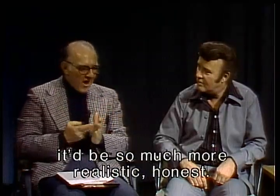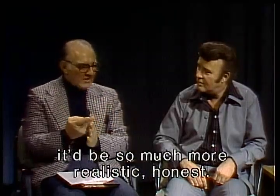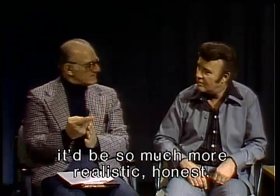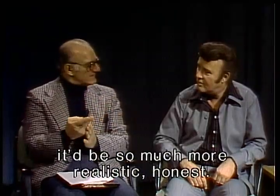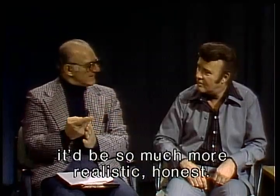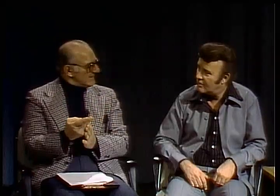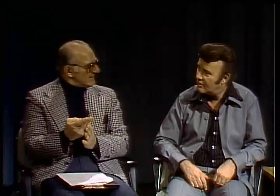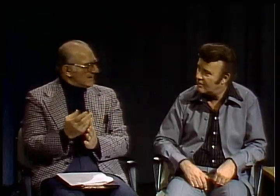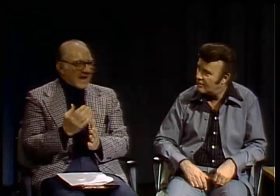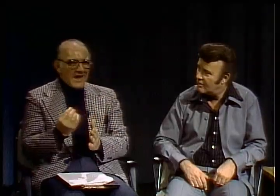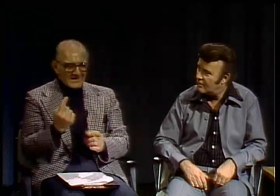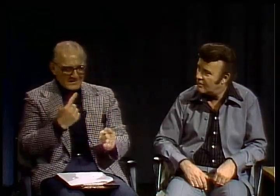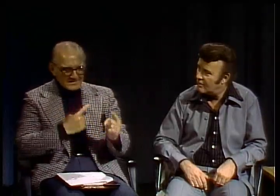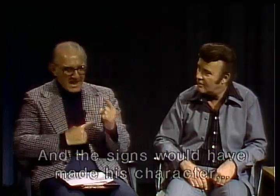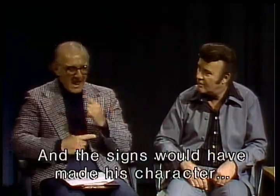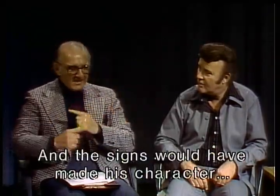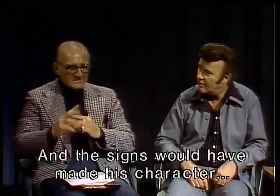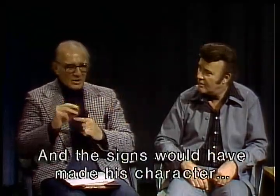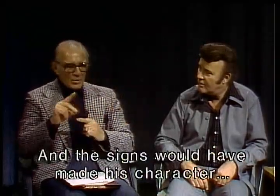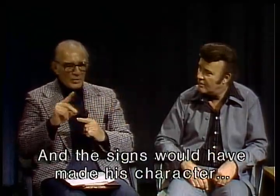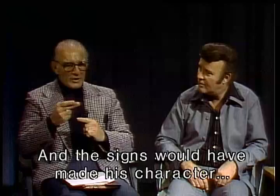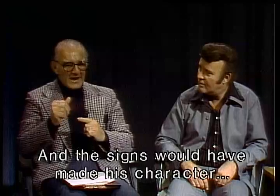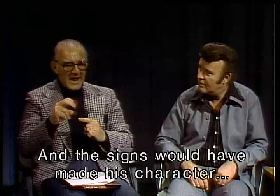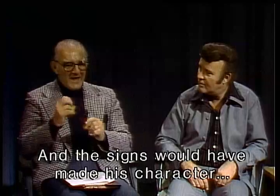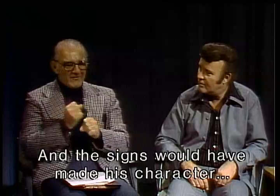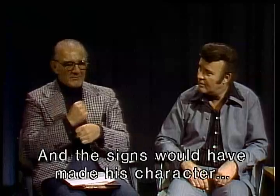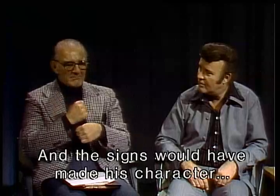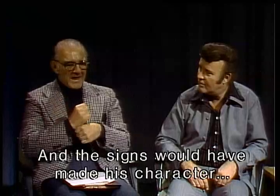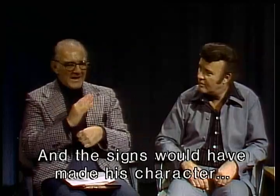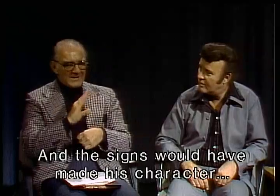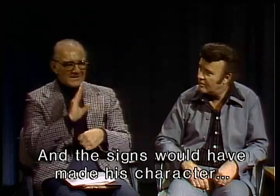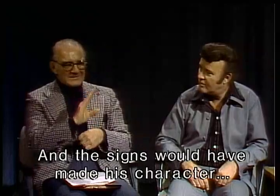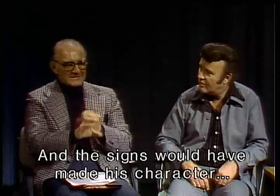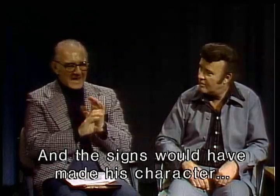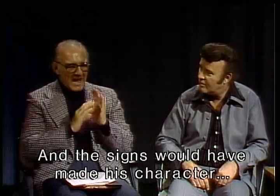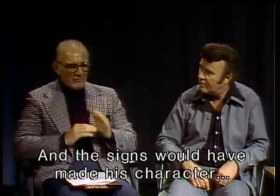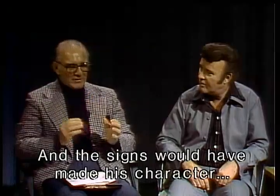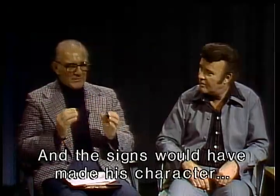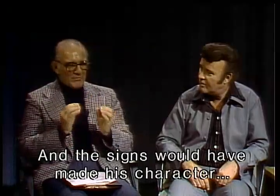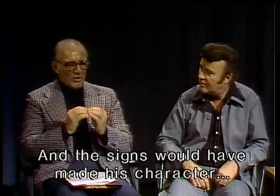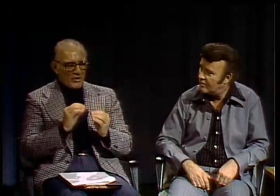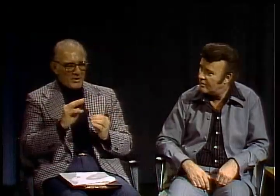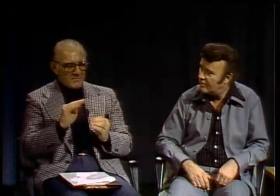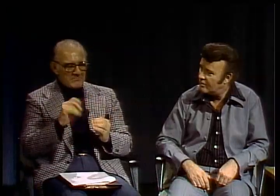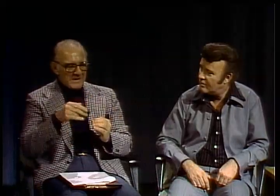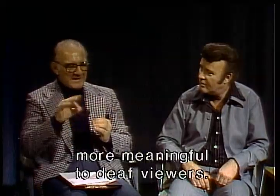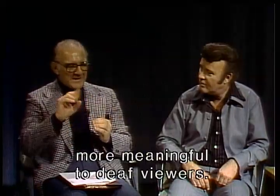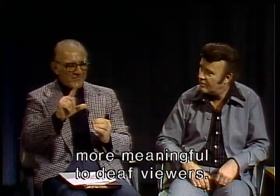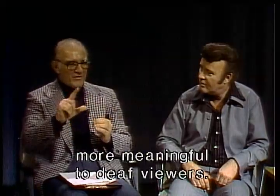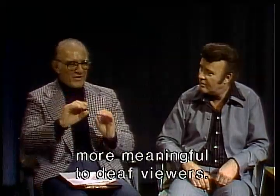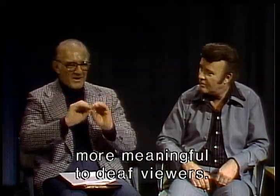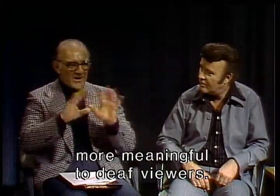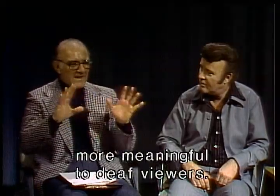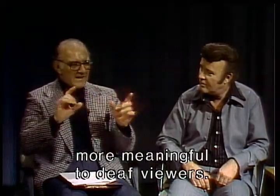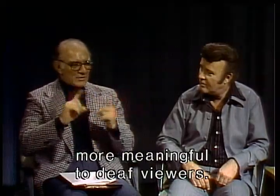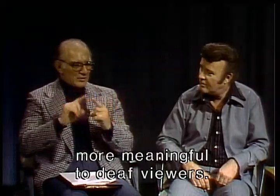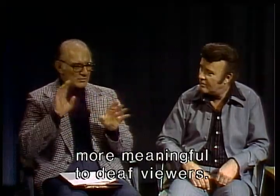honest. And the sounds would have made his character more meaningful to